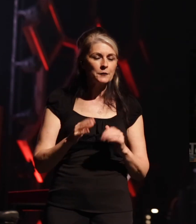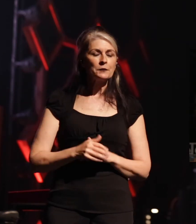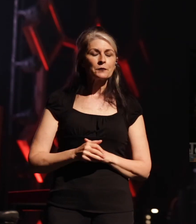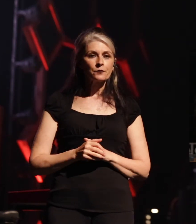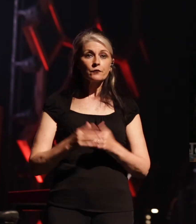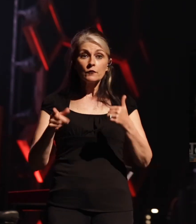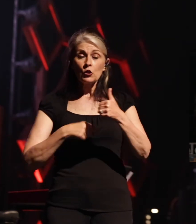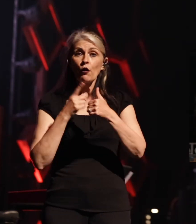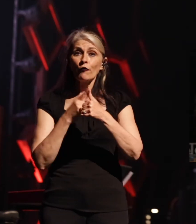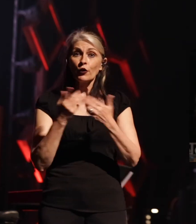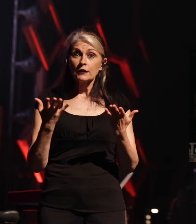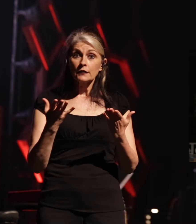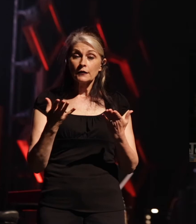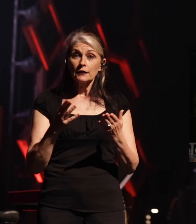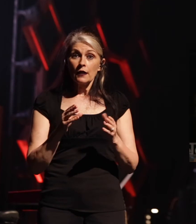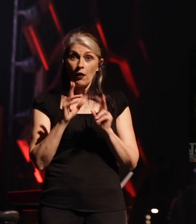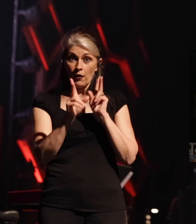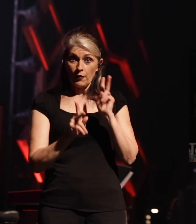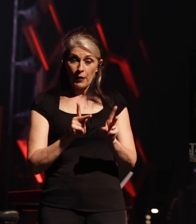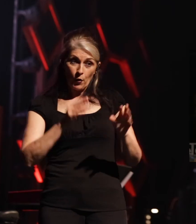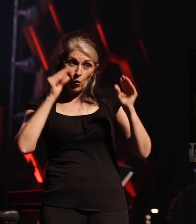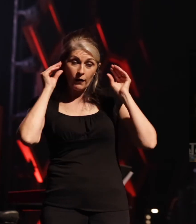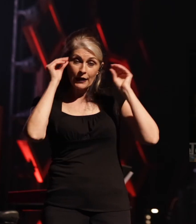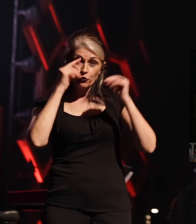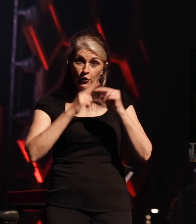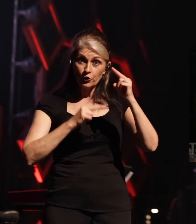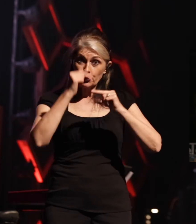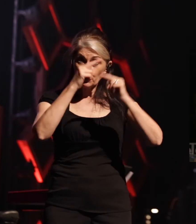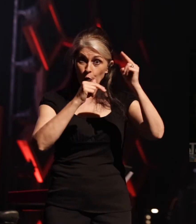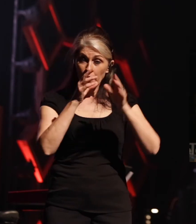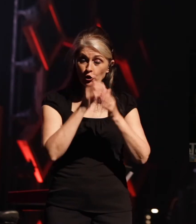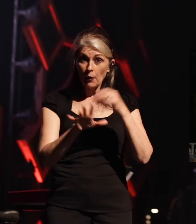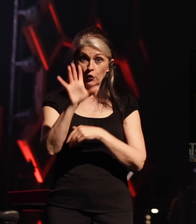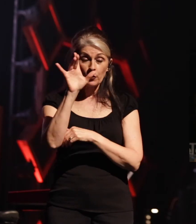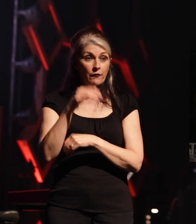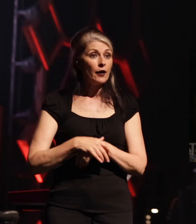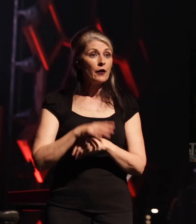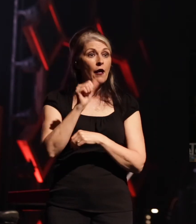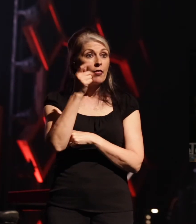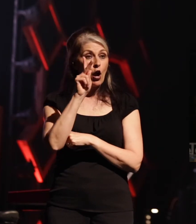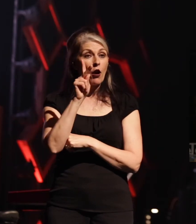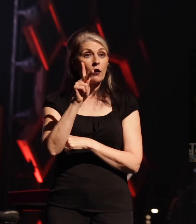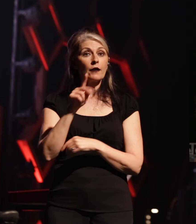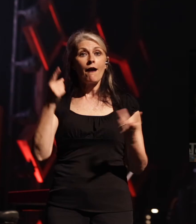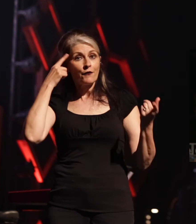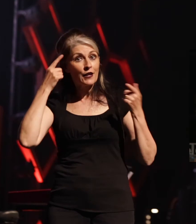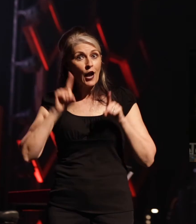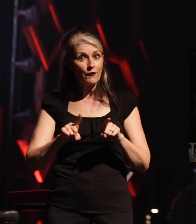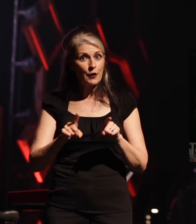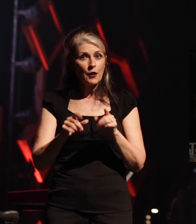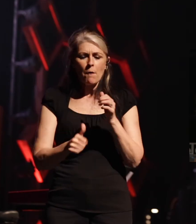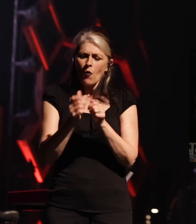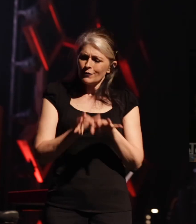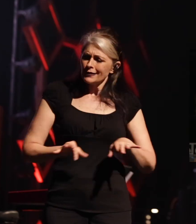that they were instructed to build as you're going through Exodus 25 was the Ark of the Covenant, the most important piece. It didn't start with the